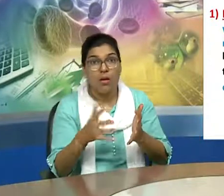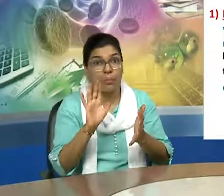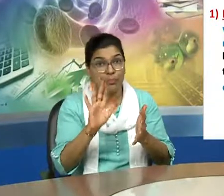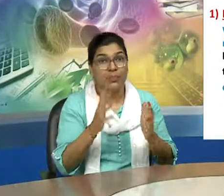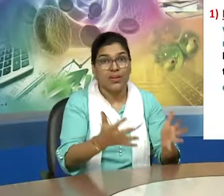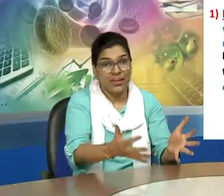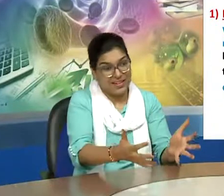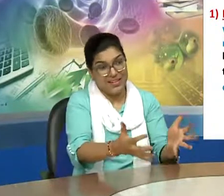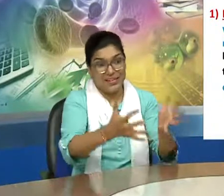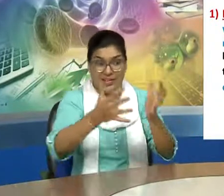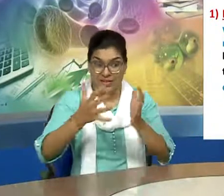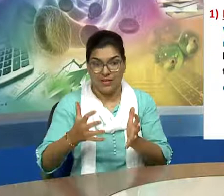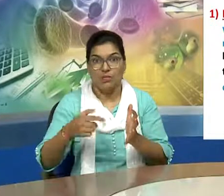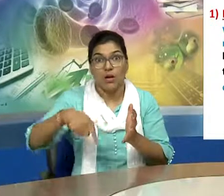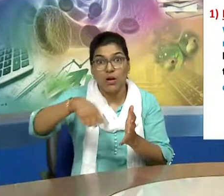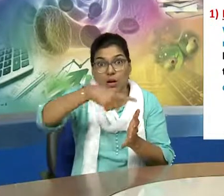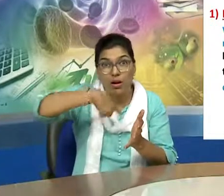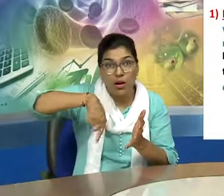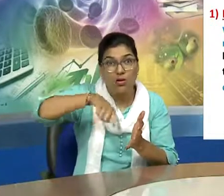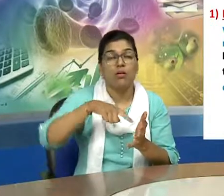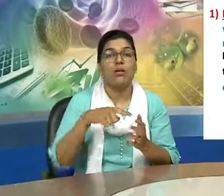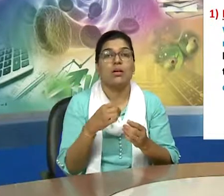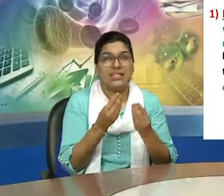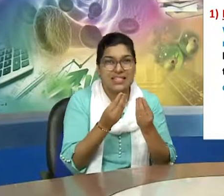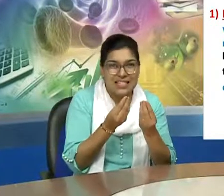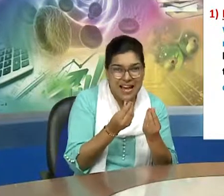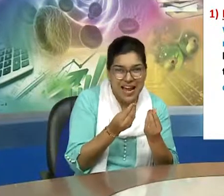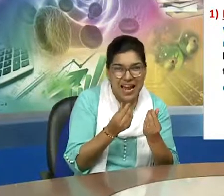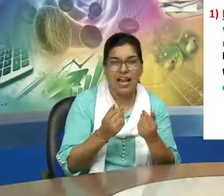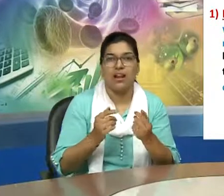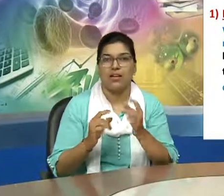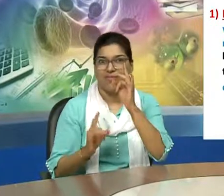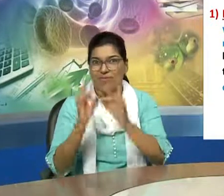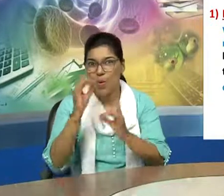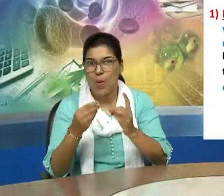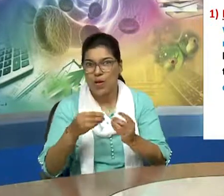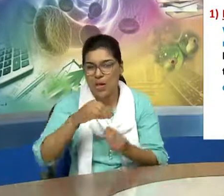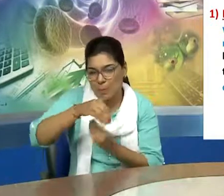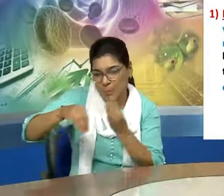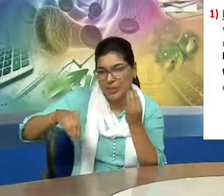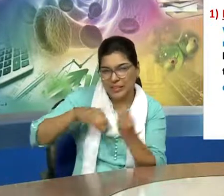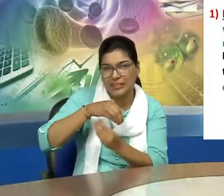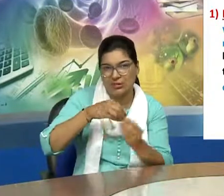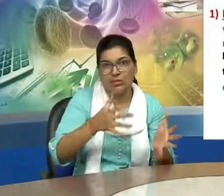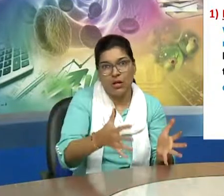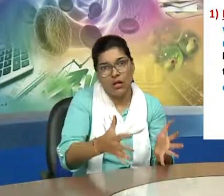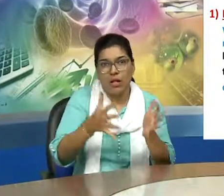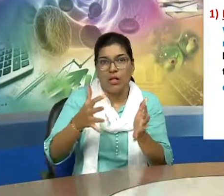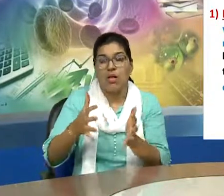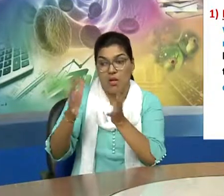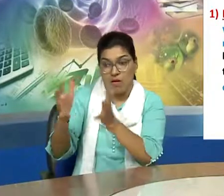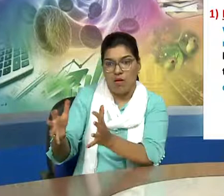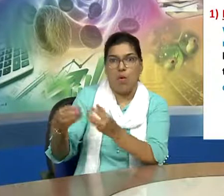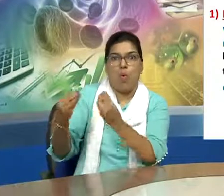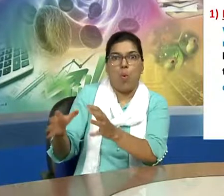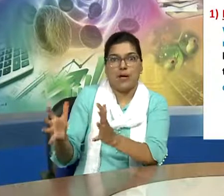those greeneries are removed, they are cleared. So it leads to the loss